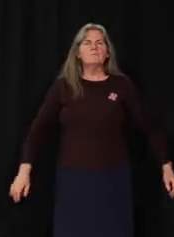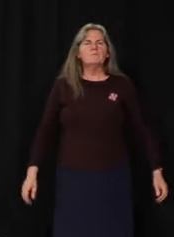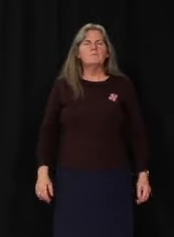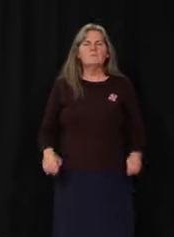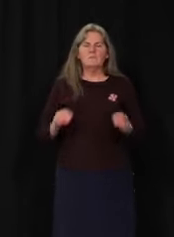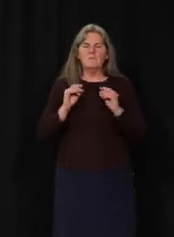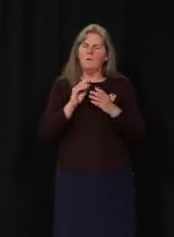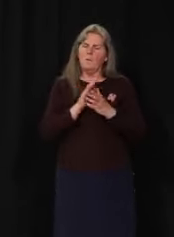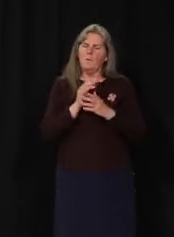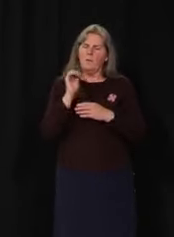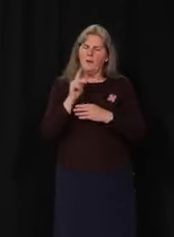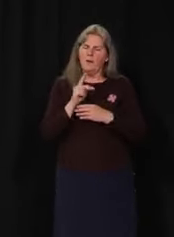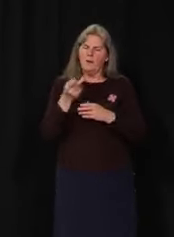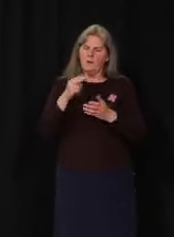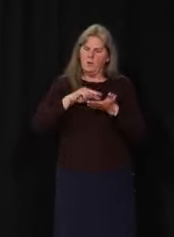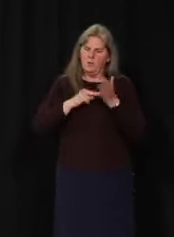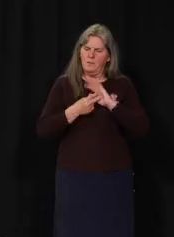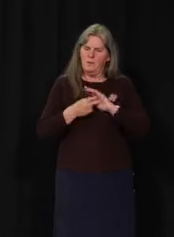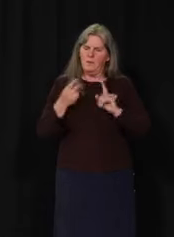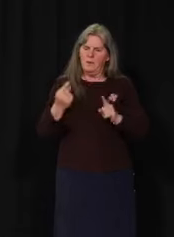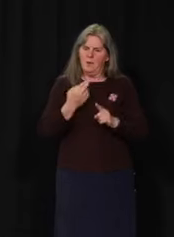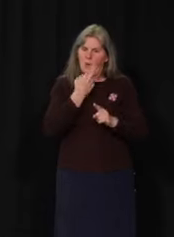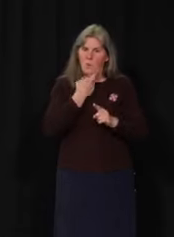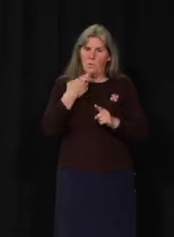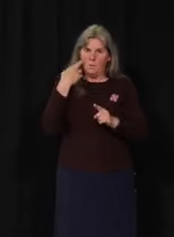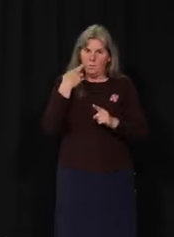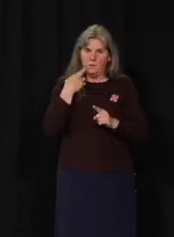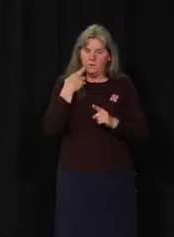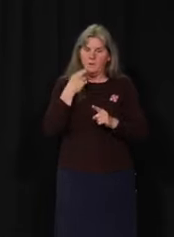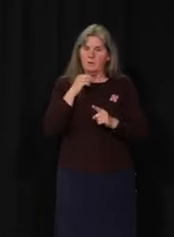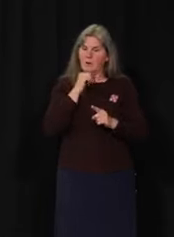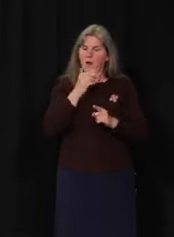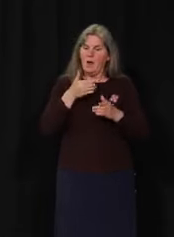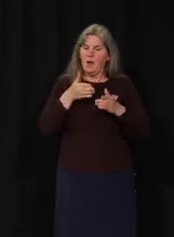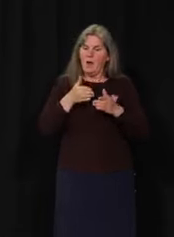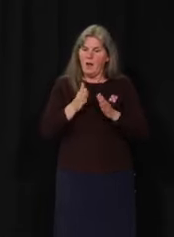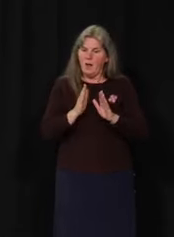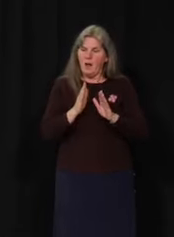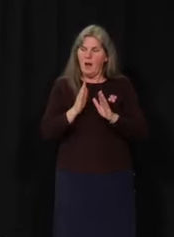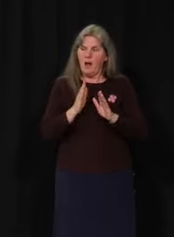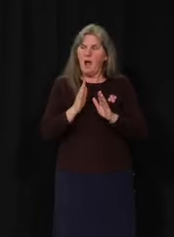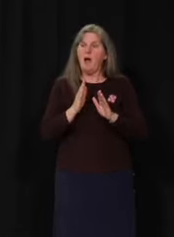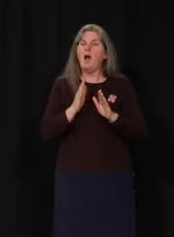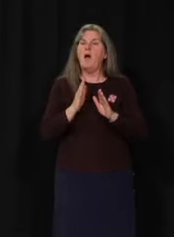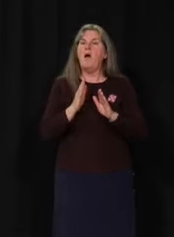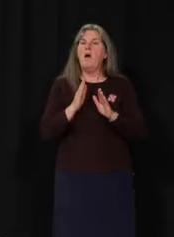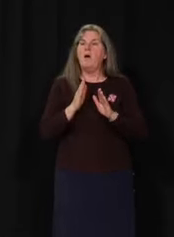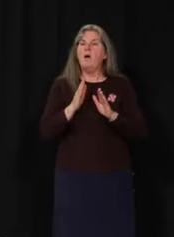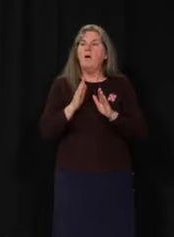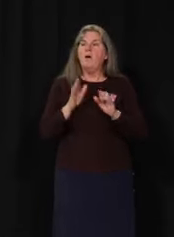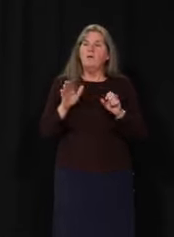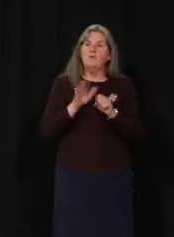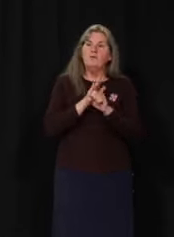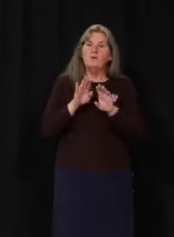So does this mean that restaurants won't be able to open to full capacity during phase 2?